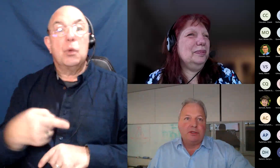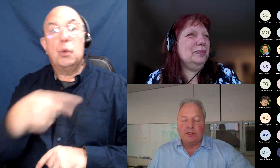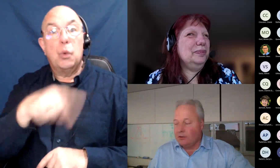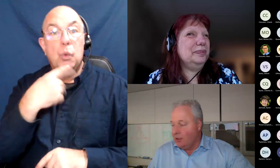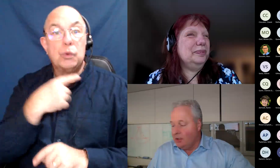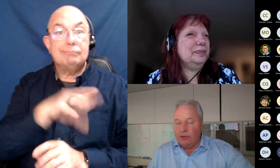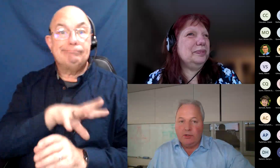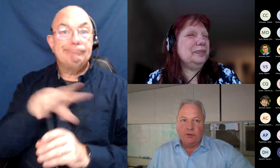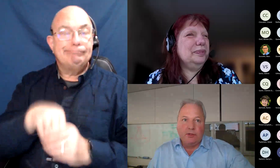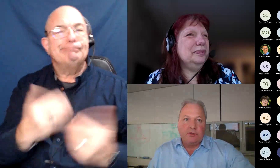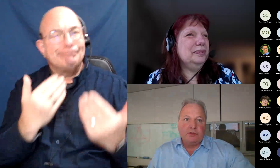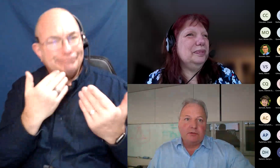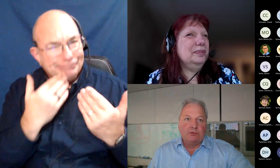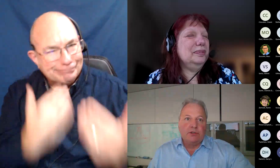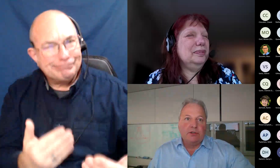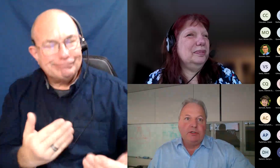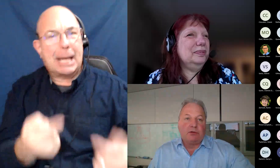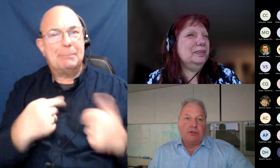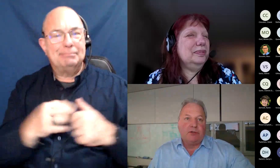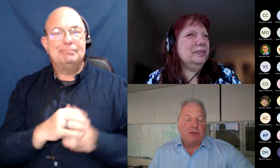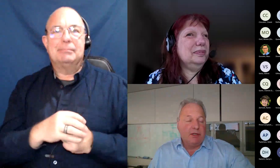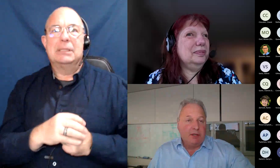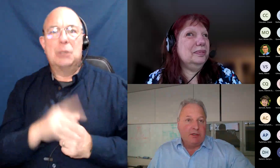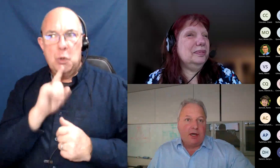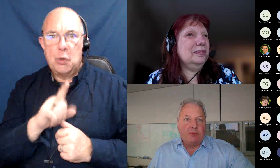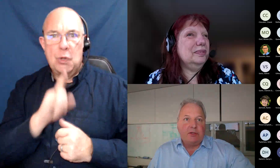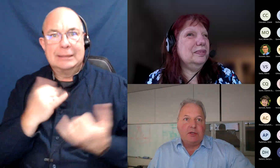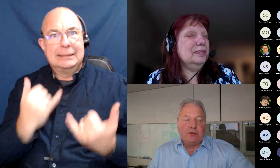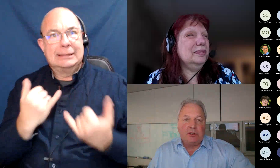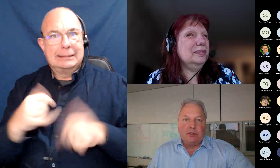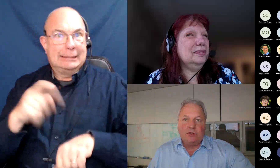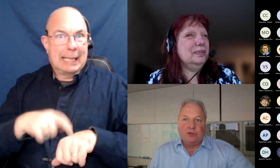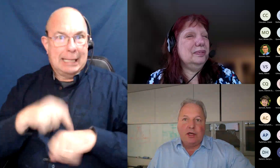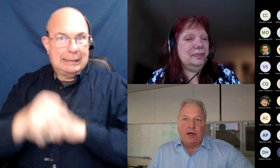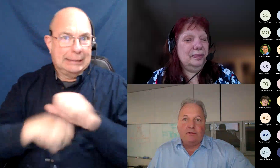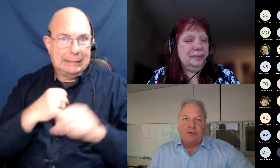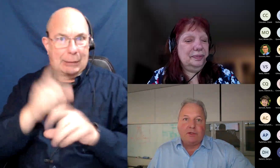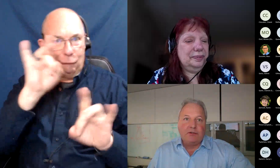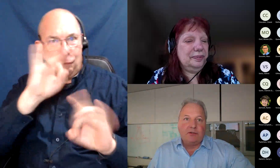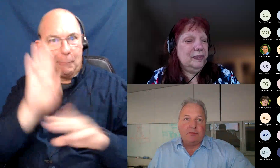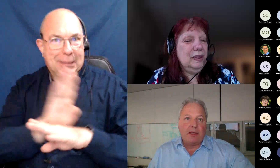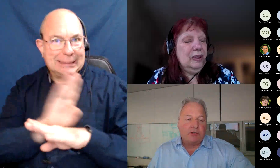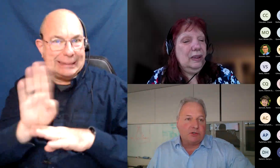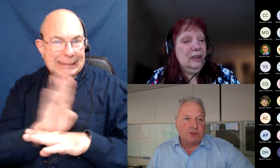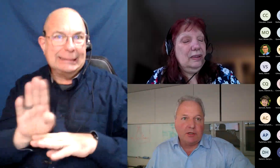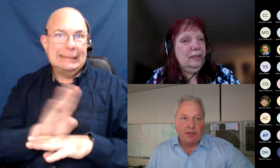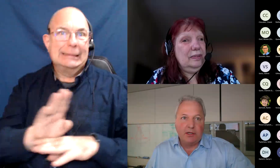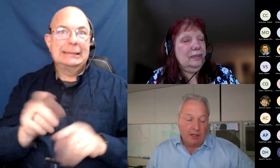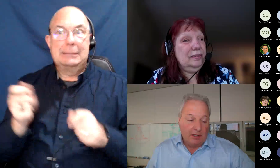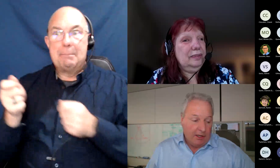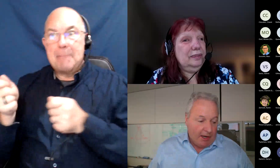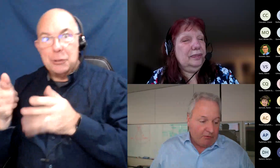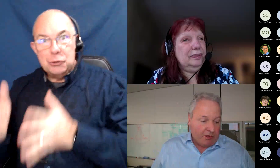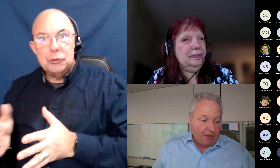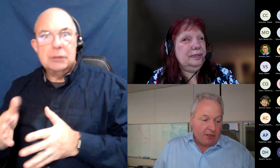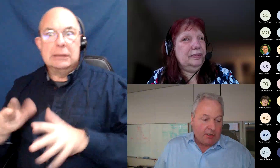for being here. We know that this is a really crazy time of the year in your lives as managers